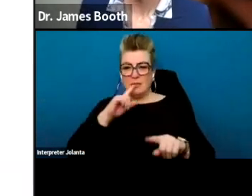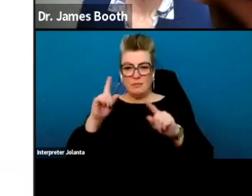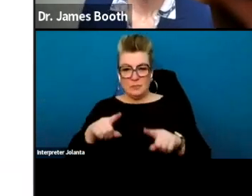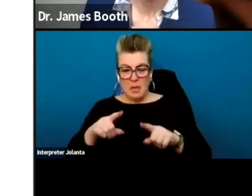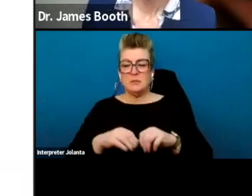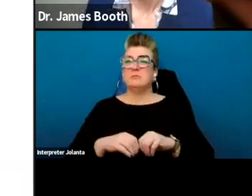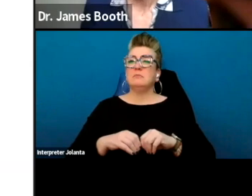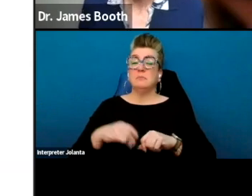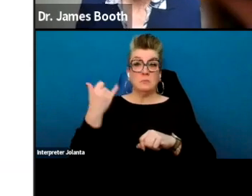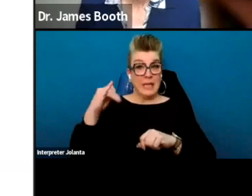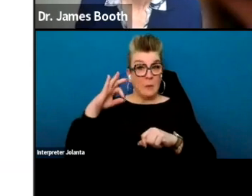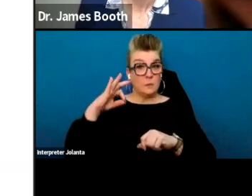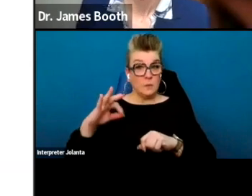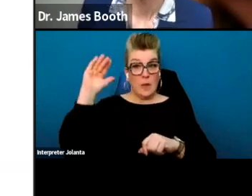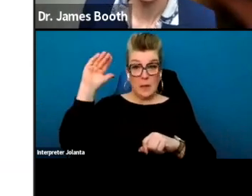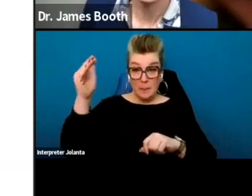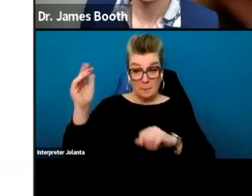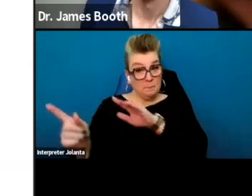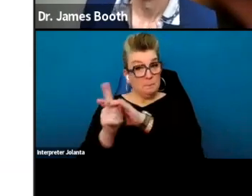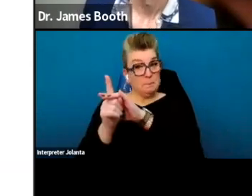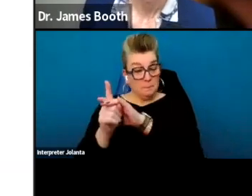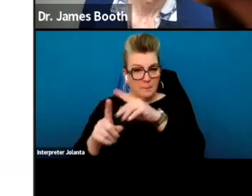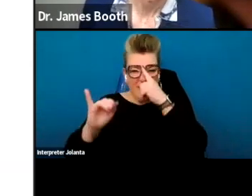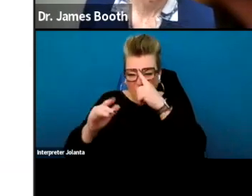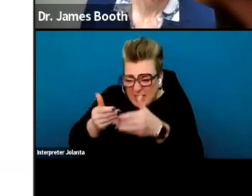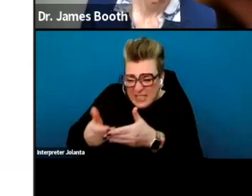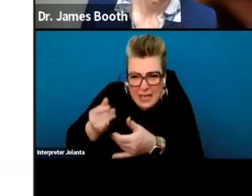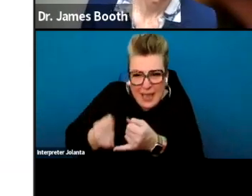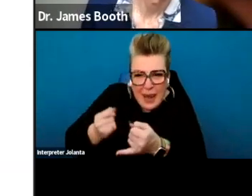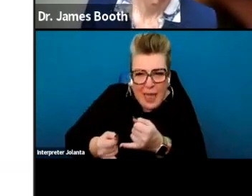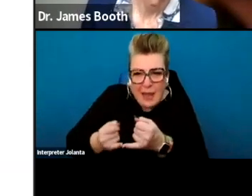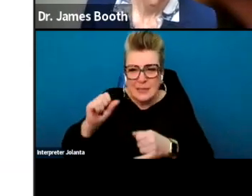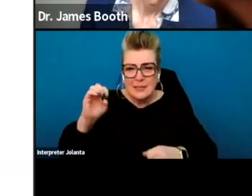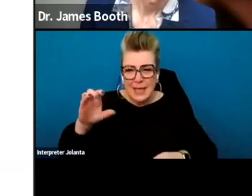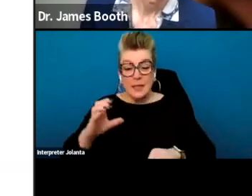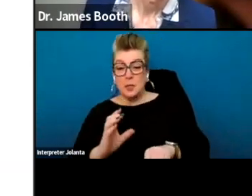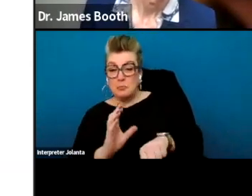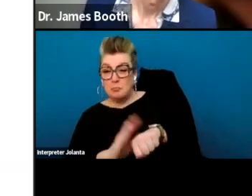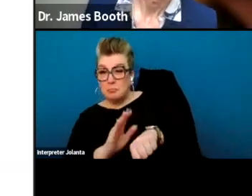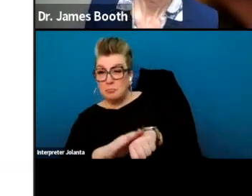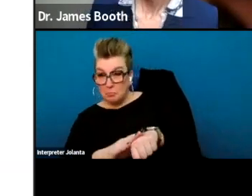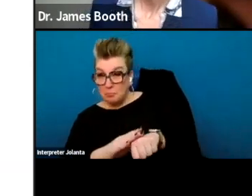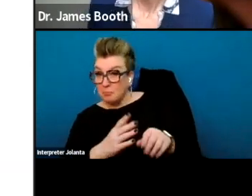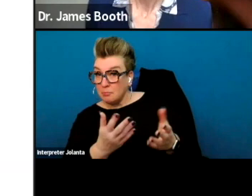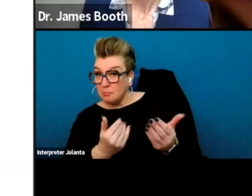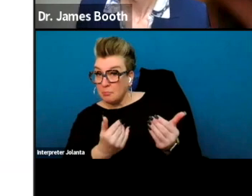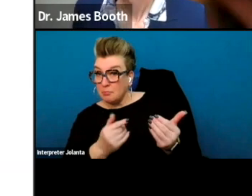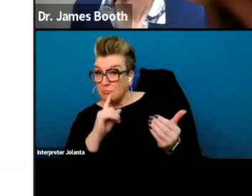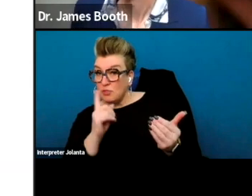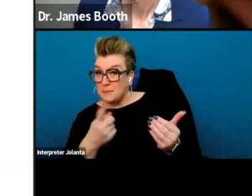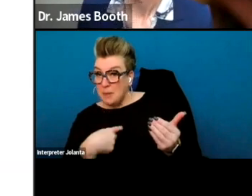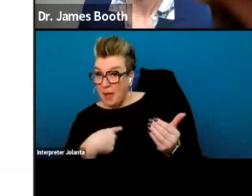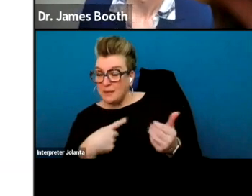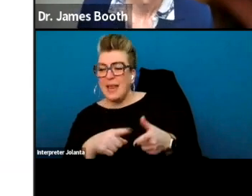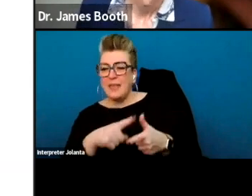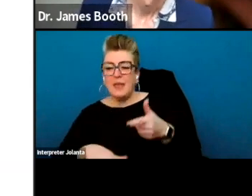dot appeared kind of near the end for the last second to warn the child to make a response